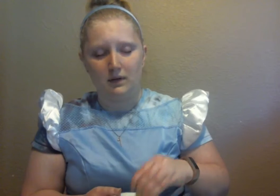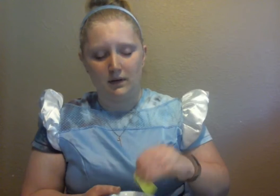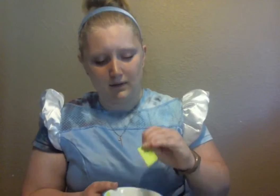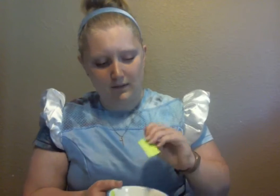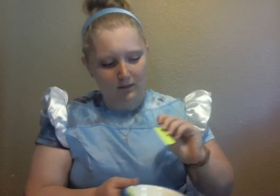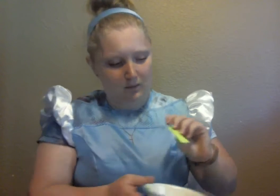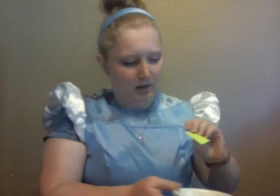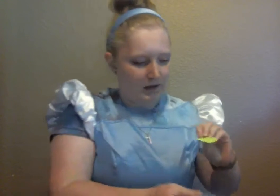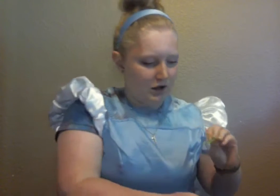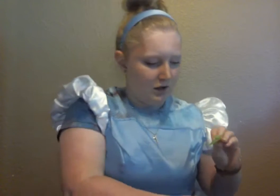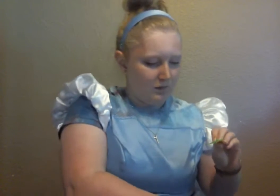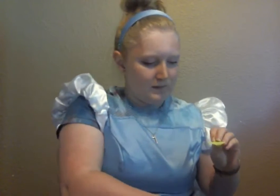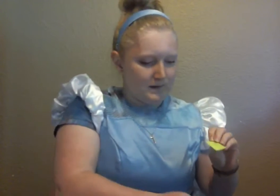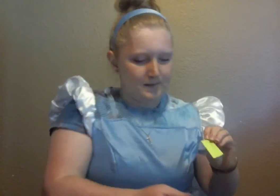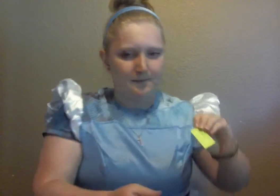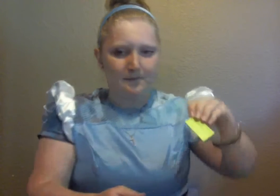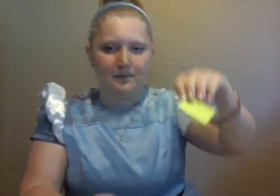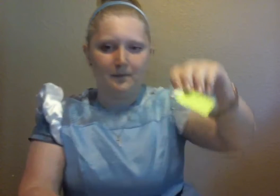This is the one I chose.